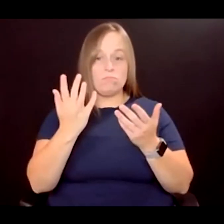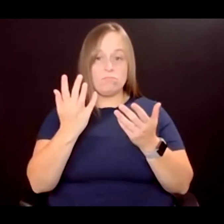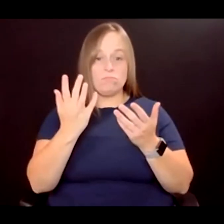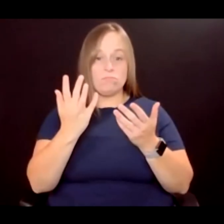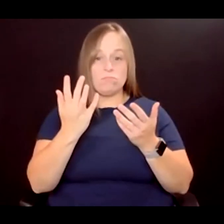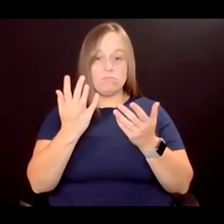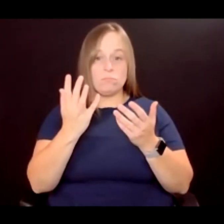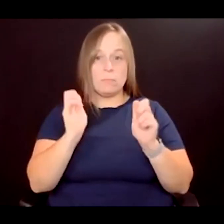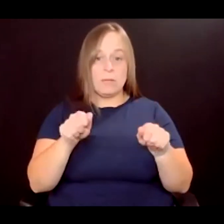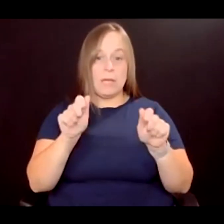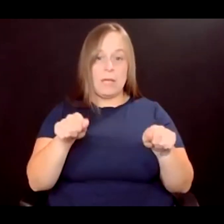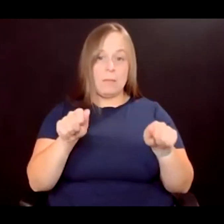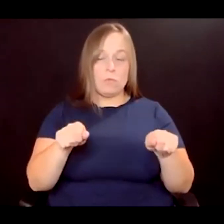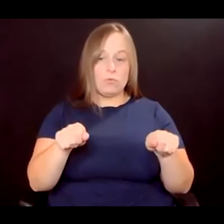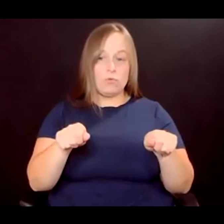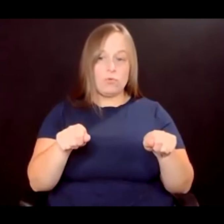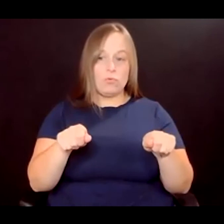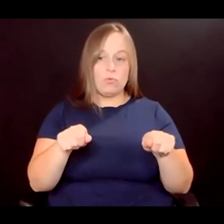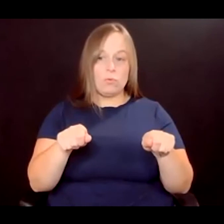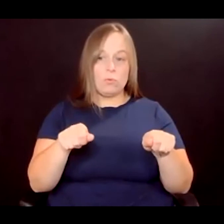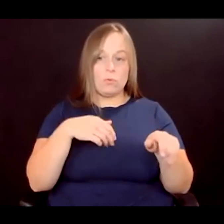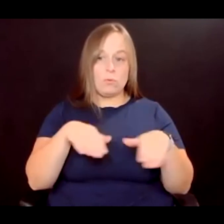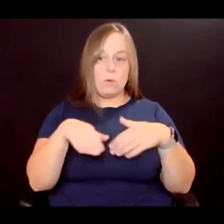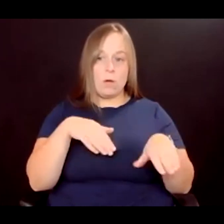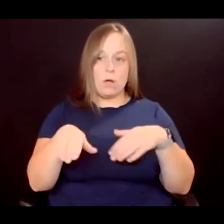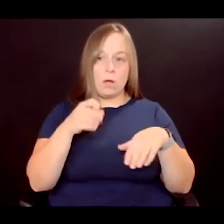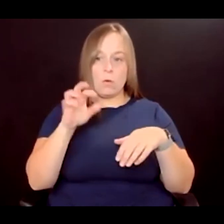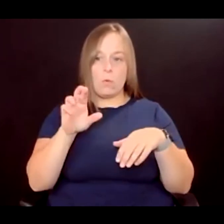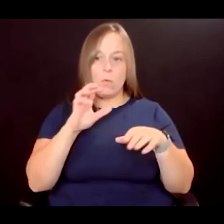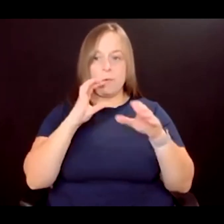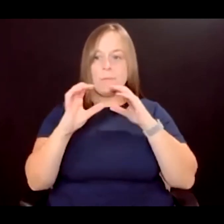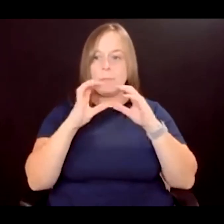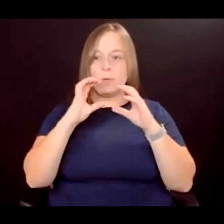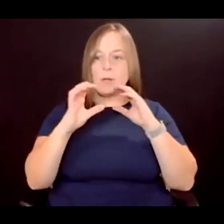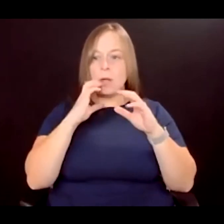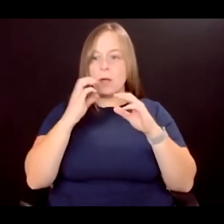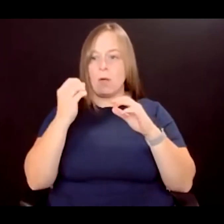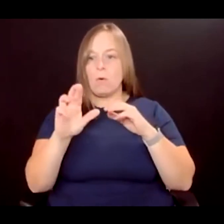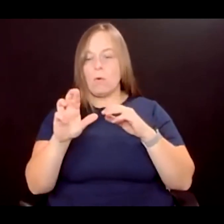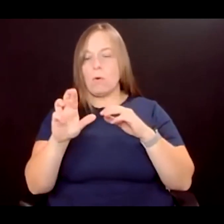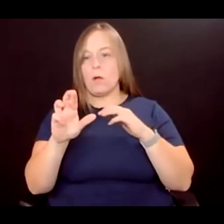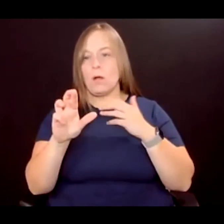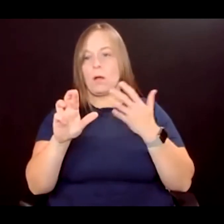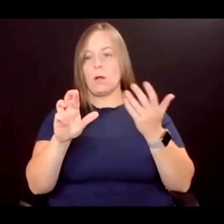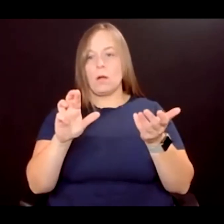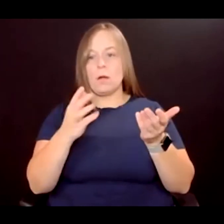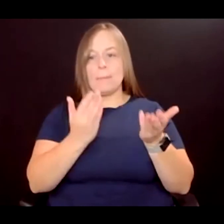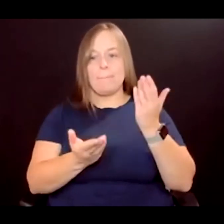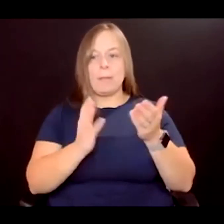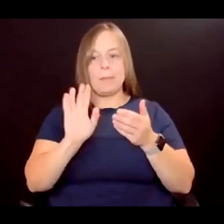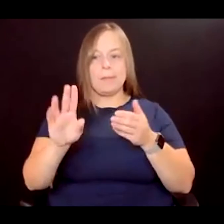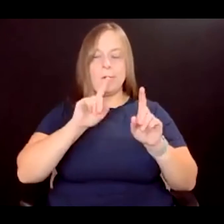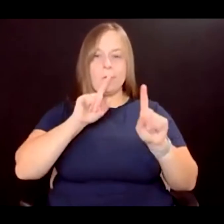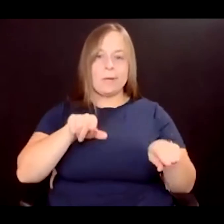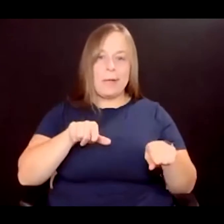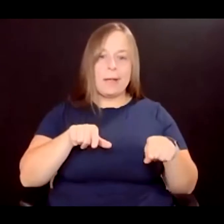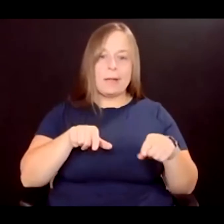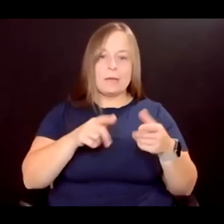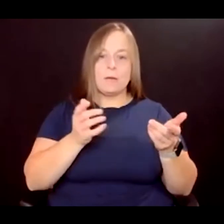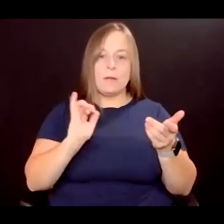unless it's a customer picking up a car and is given a final approval. And we've had, our friends and